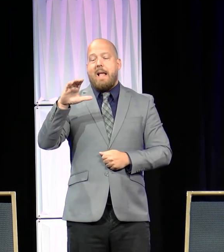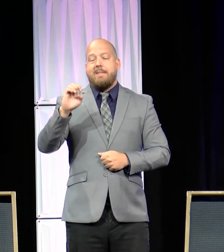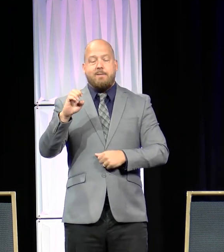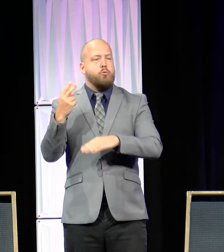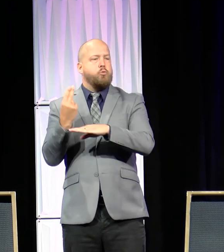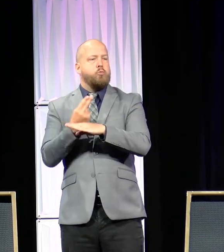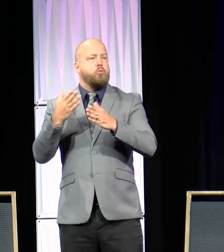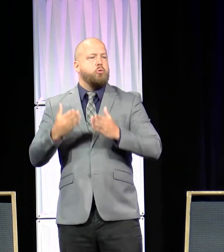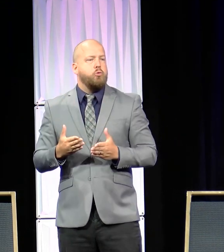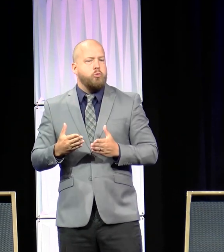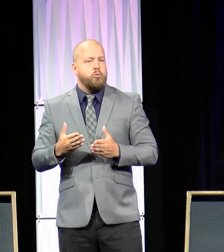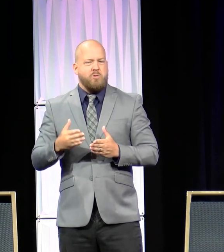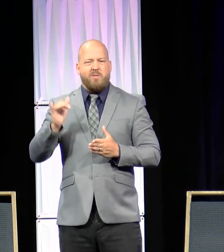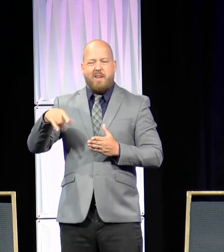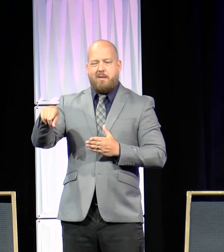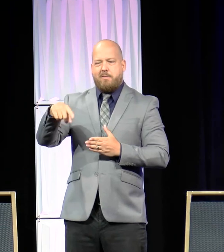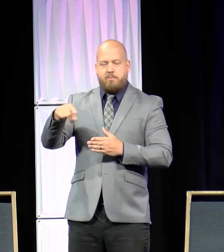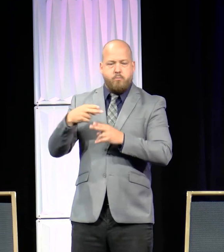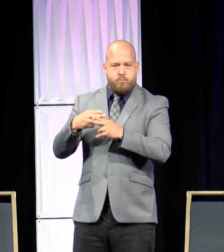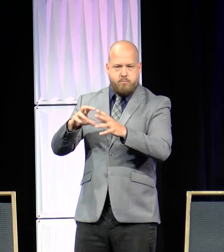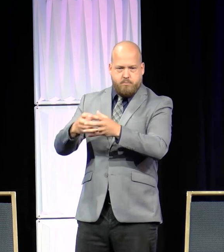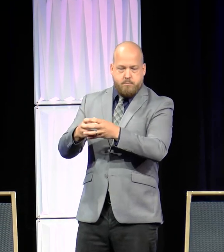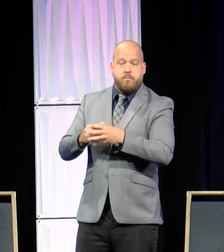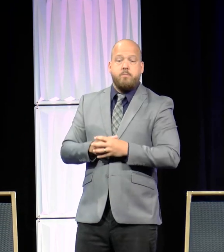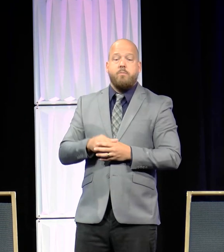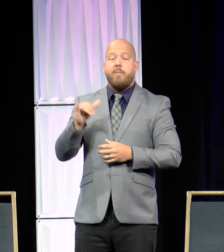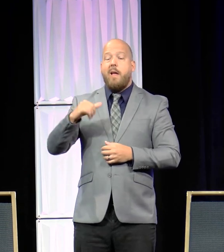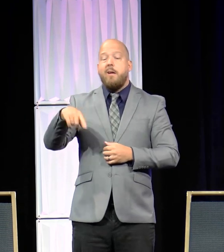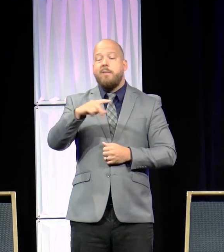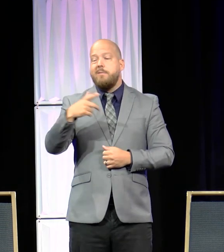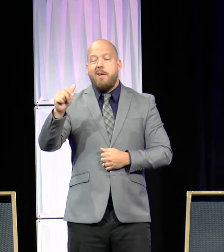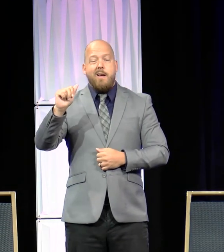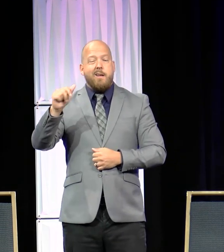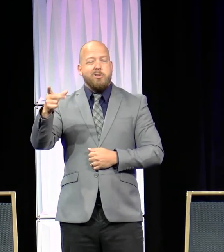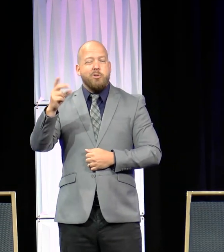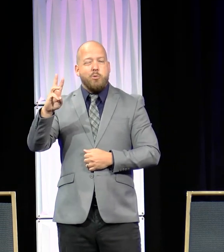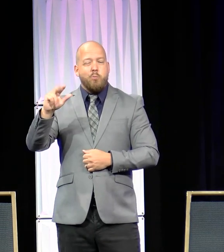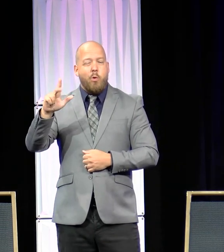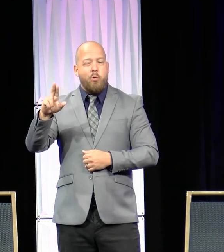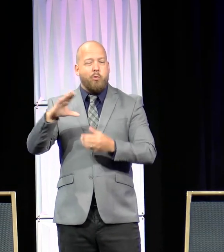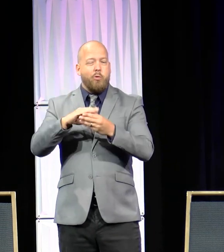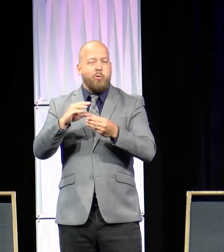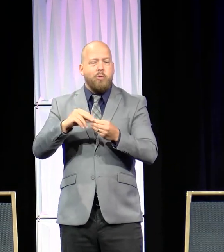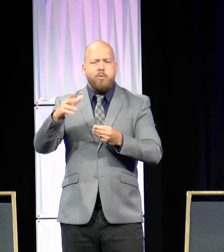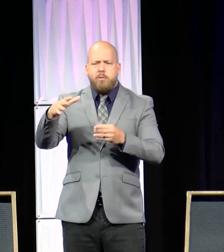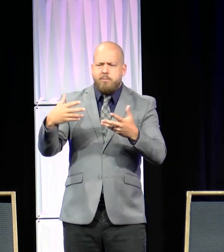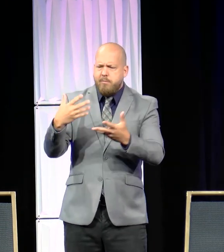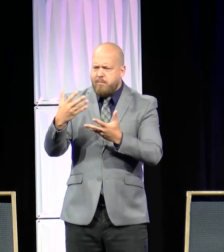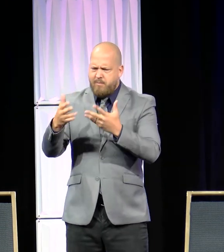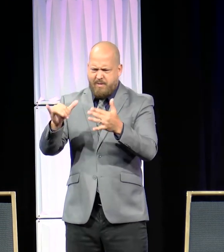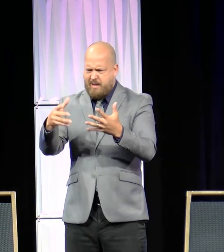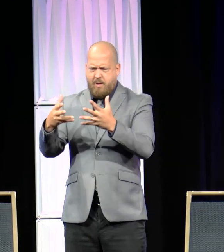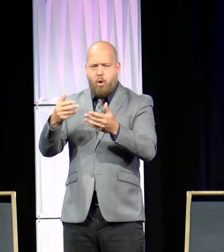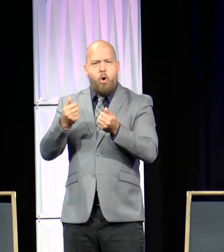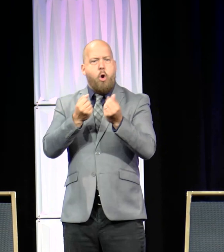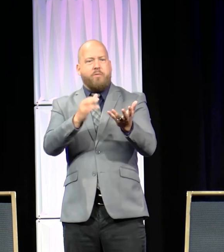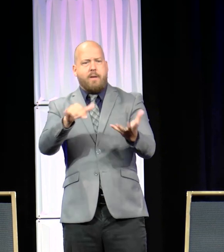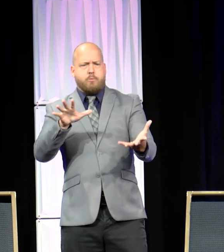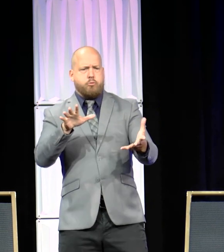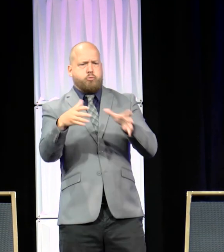Alan, and the work they're doing that creates that shift in the language. I was doing quite a